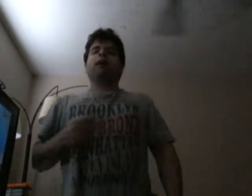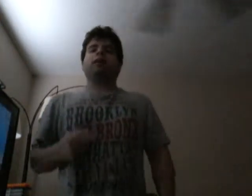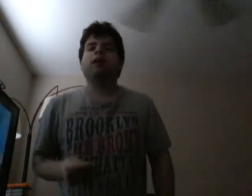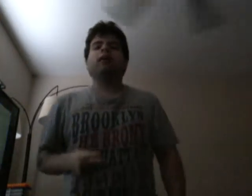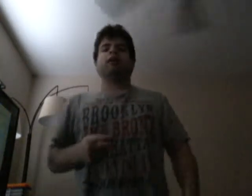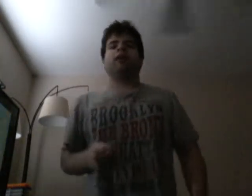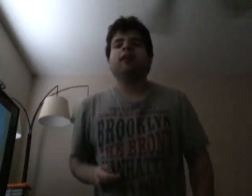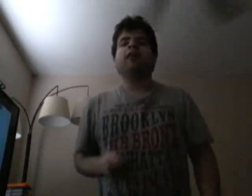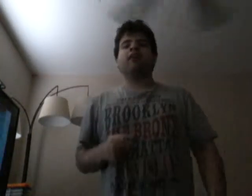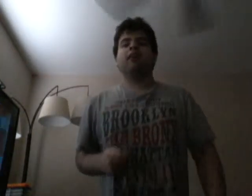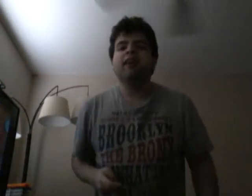seems possible.